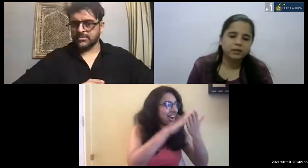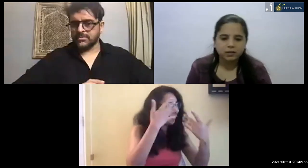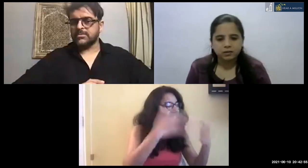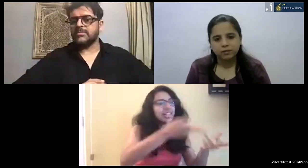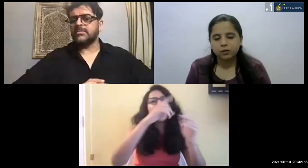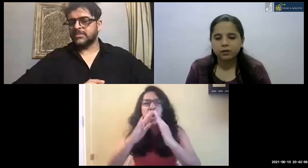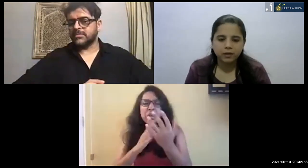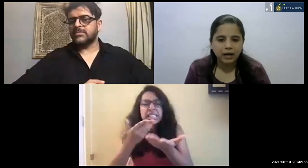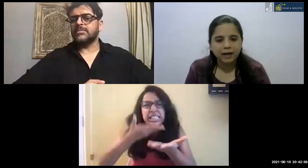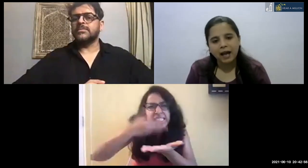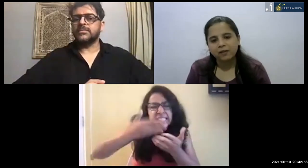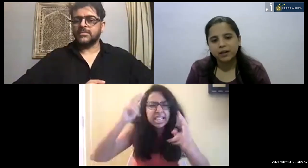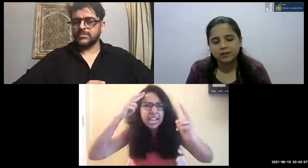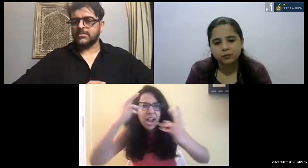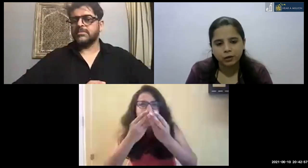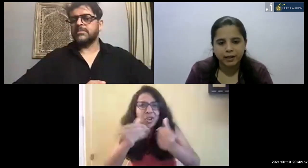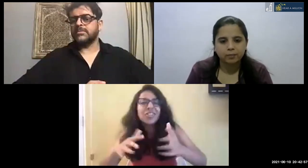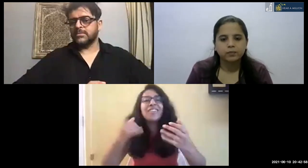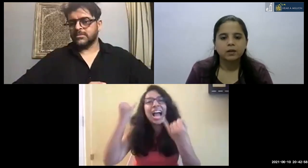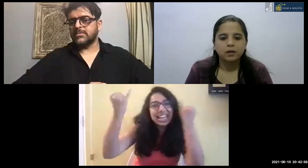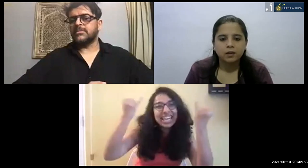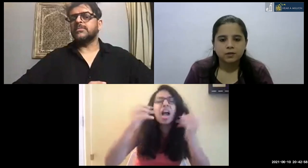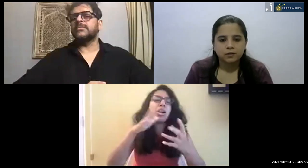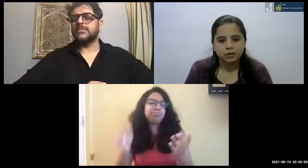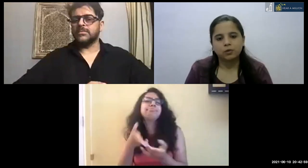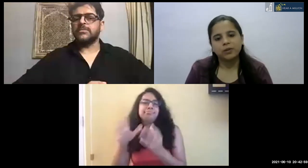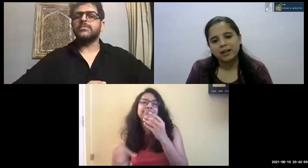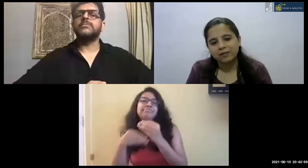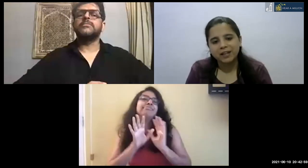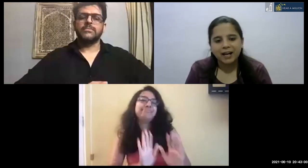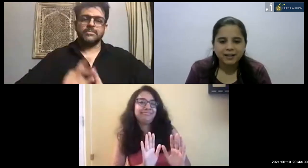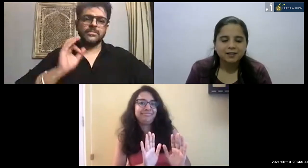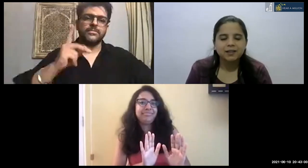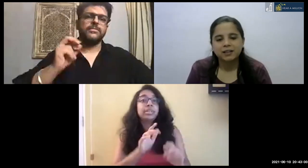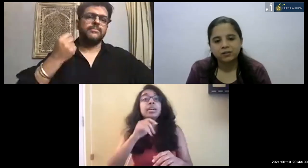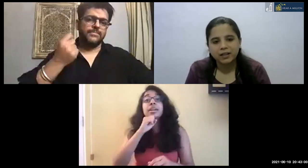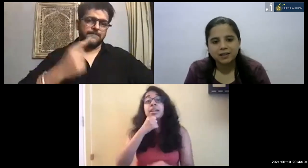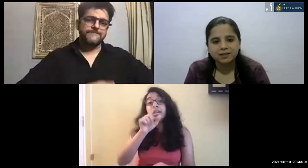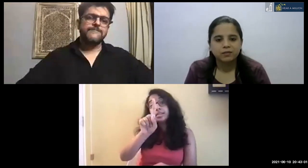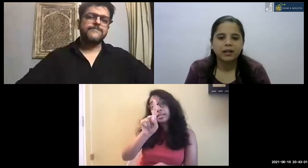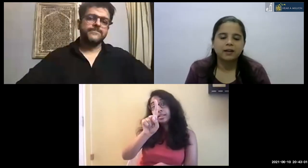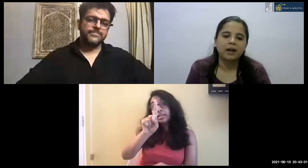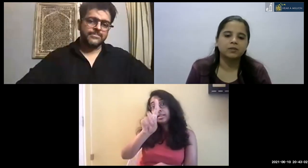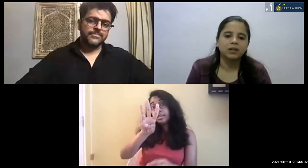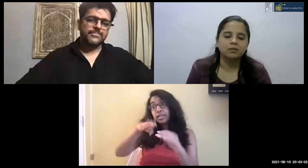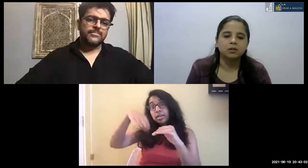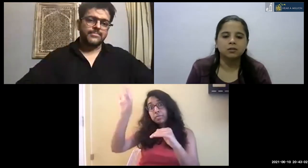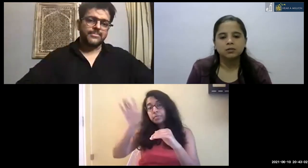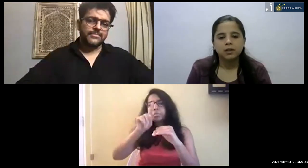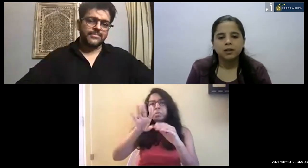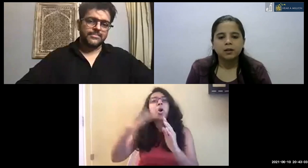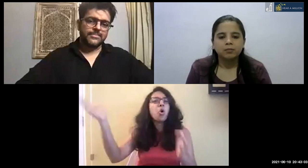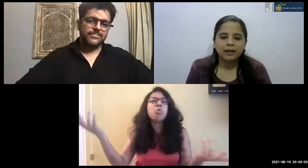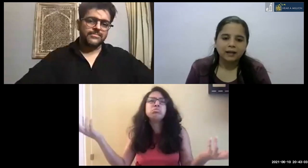but we can't have it as a full time. So we can have the ideas and activities, and we can have